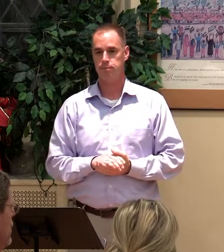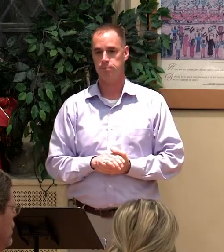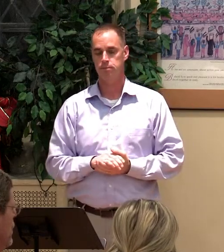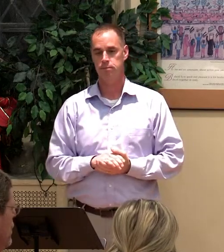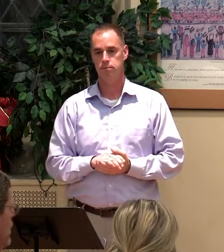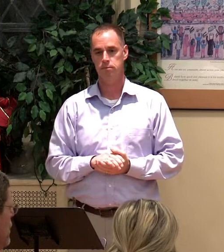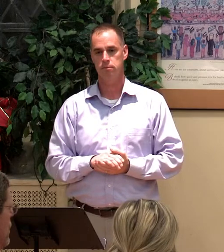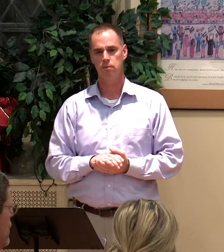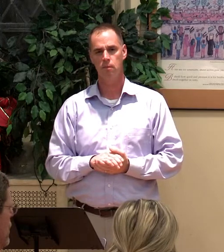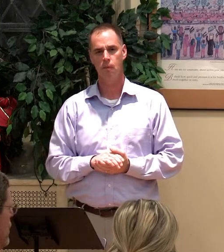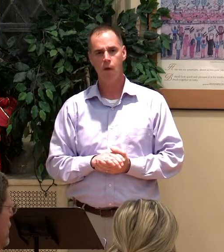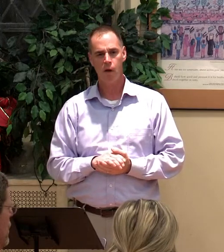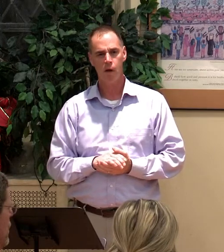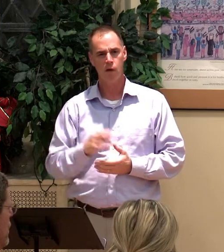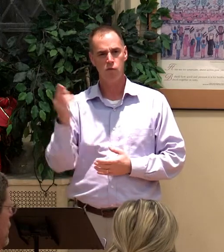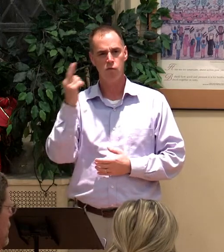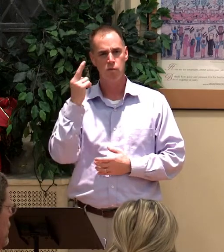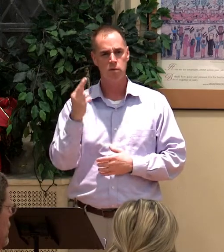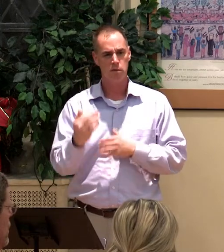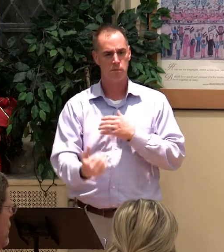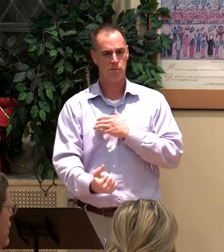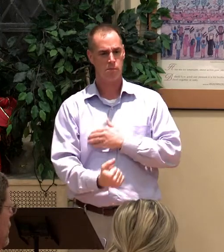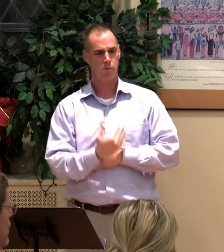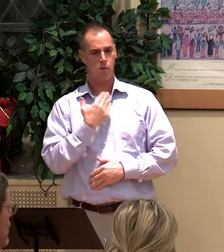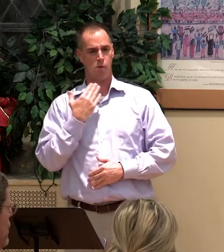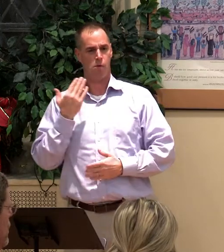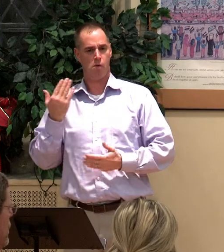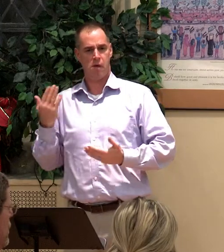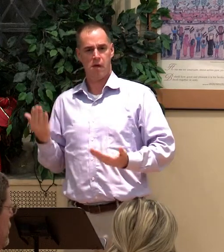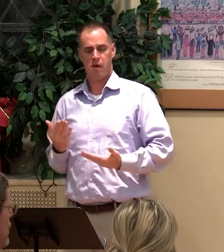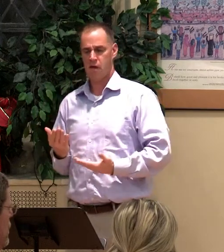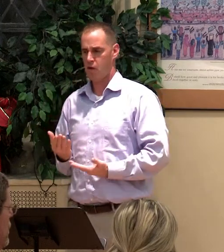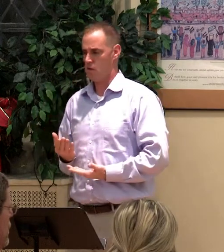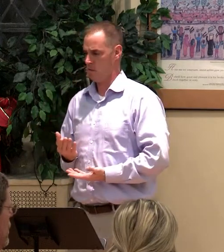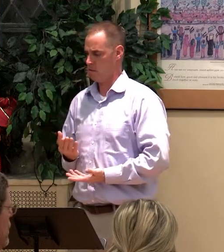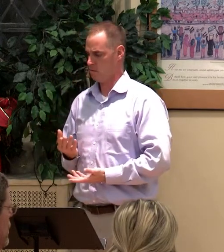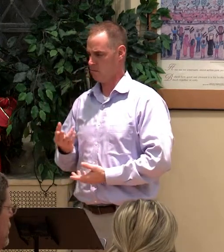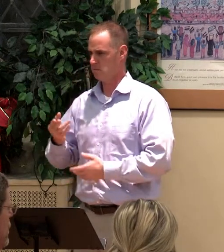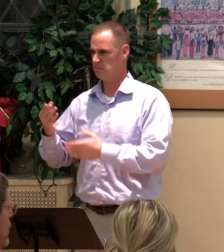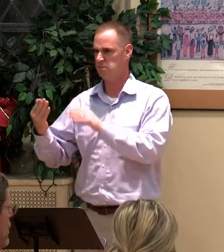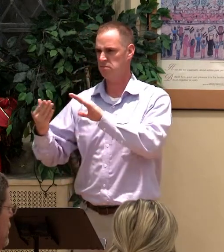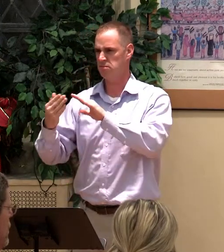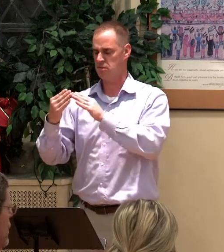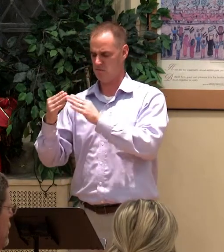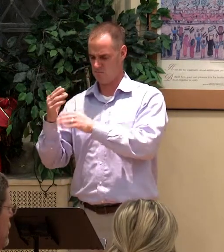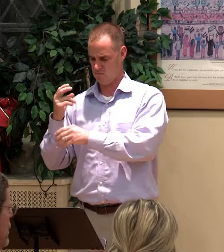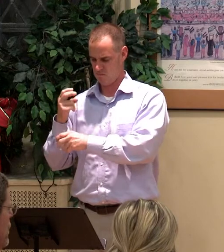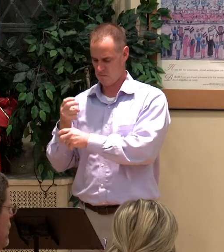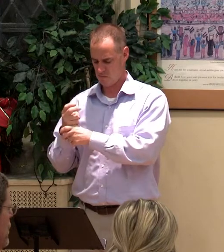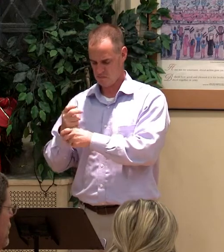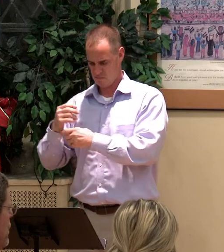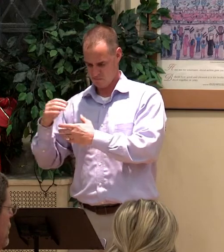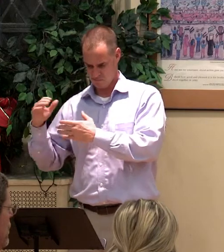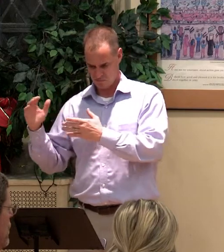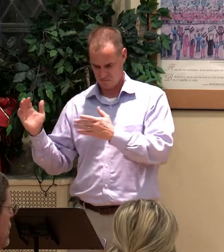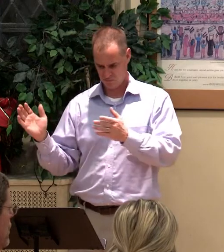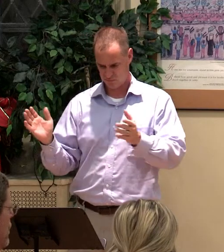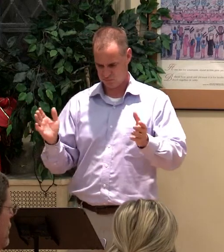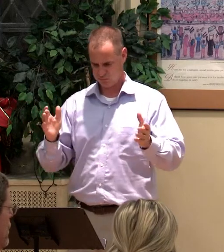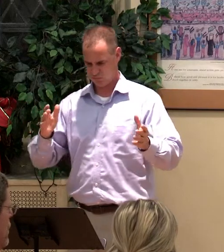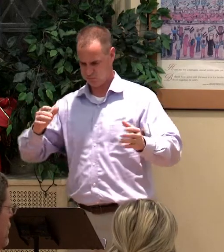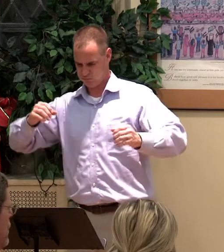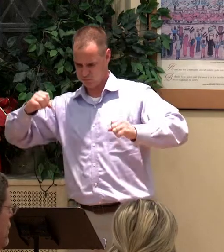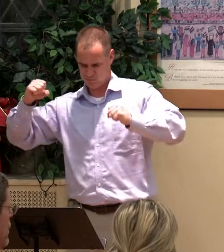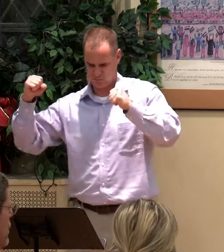But sent you here to the hard streets of Hartford, where wind and winter